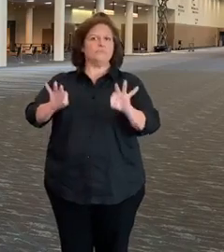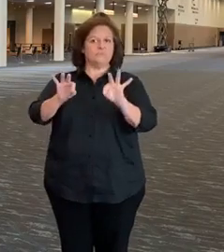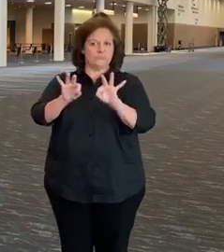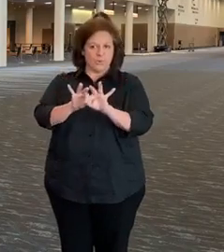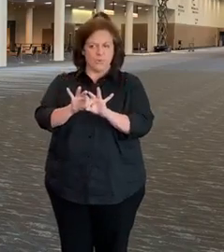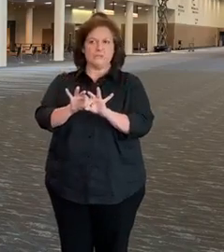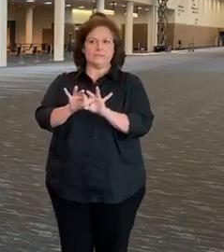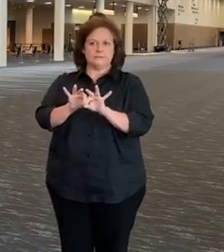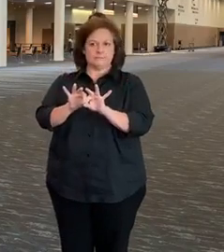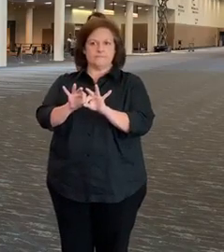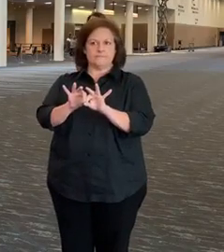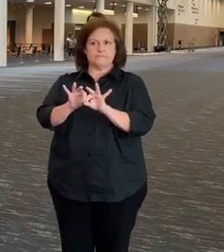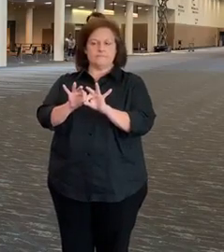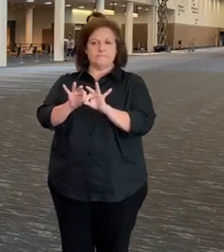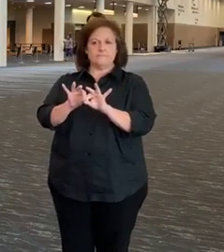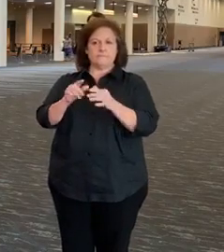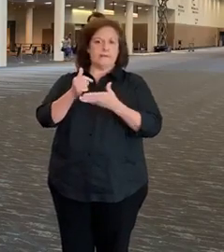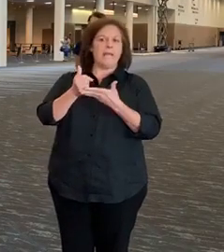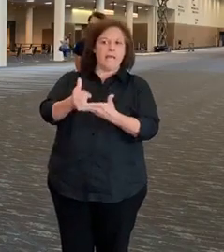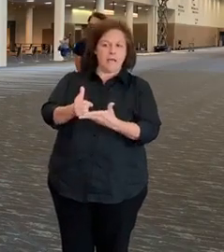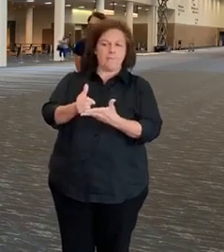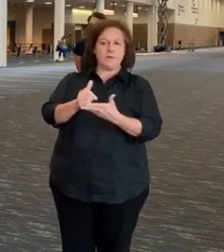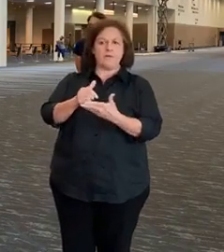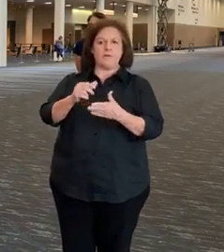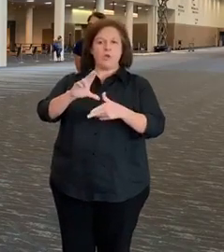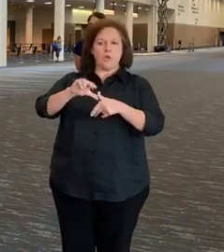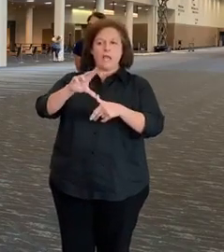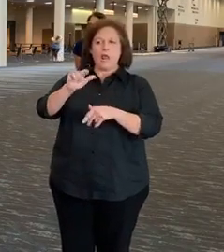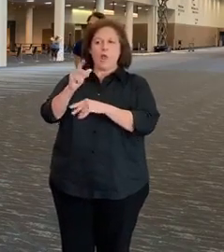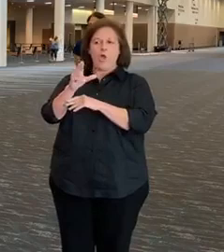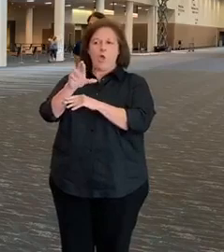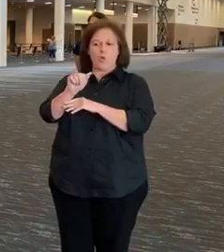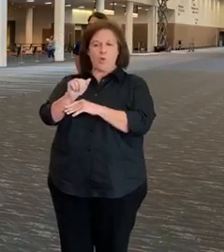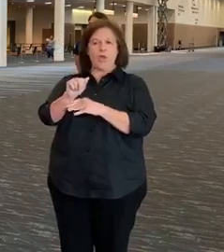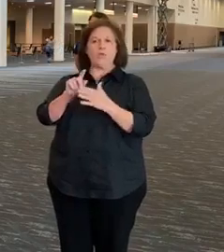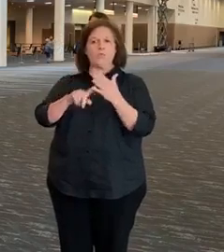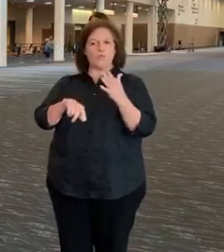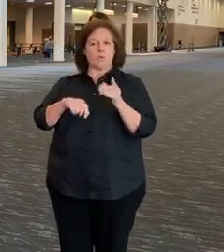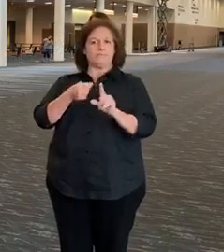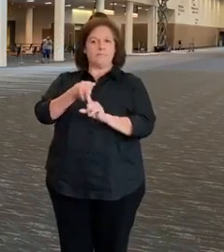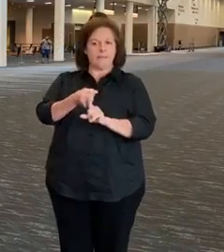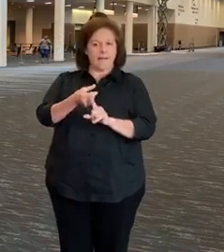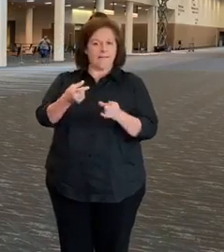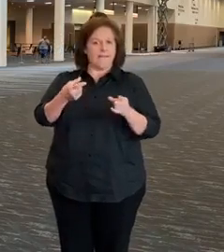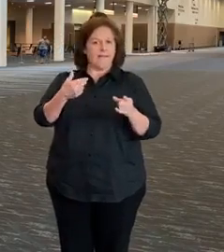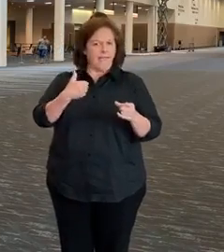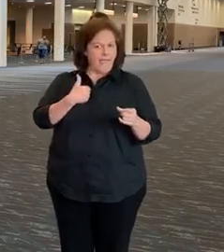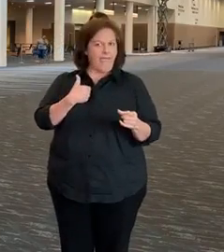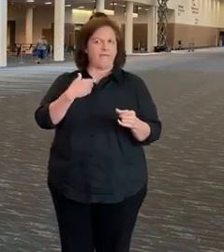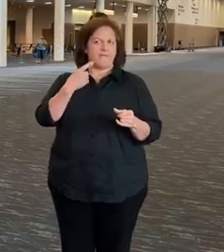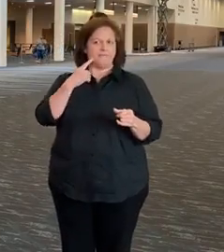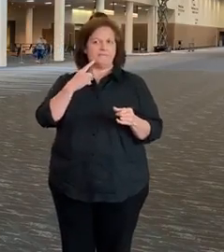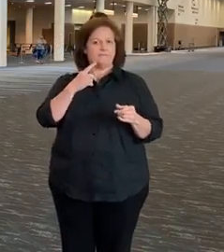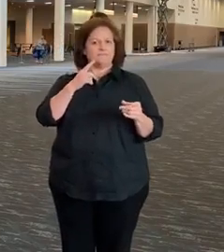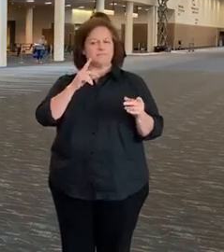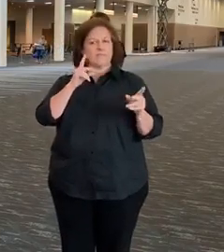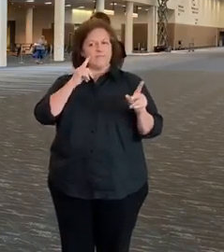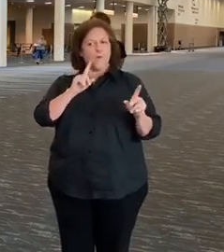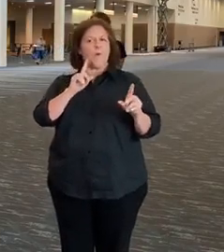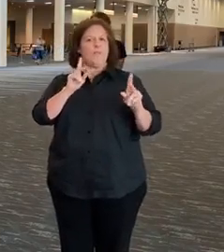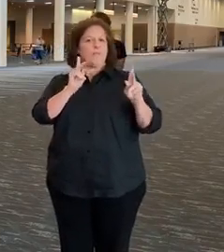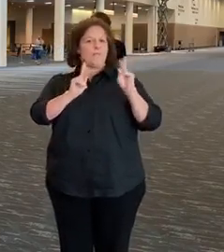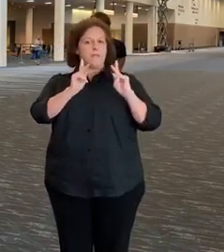in the response to Hurricane Laura and the impacts that it's had on the city of New Orleans by way of